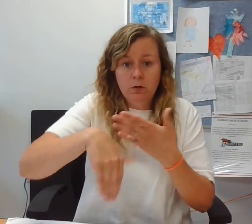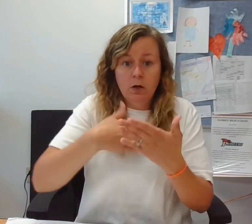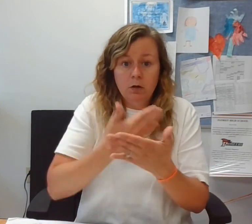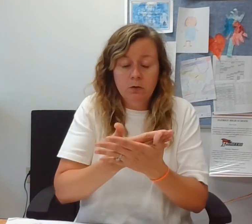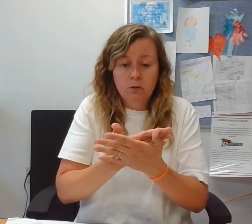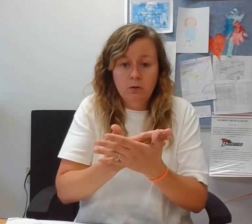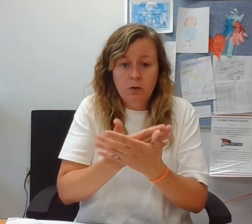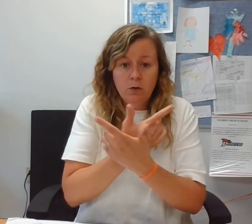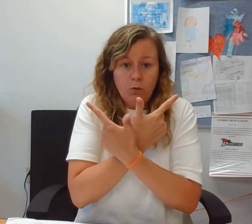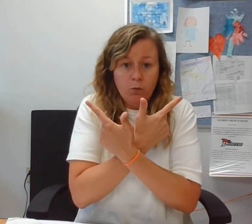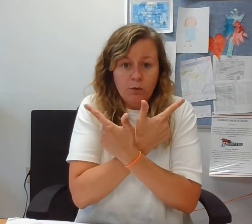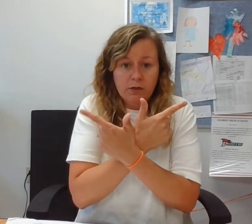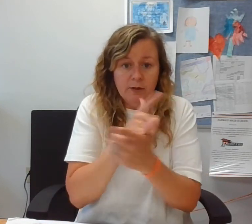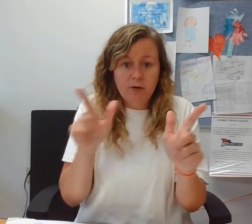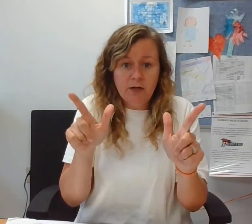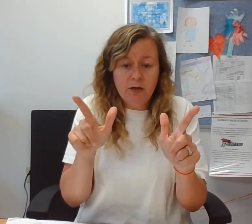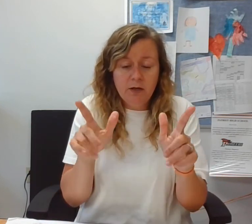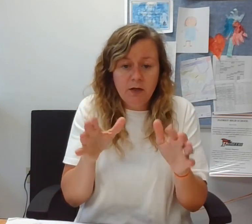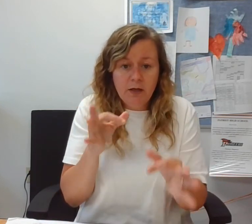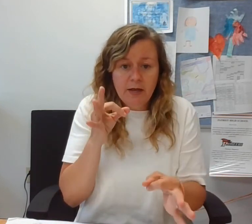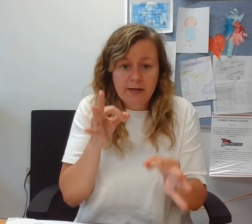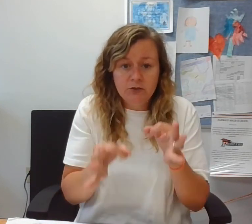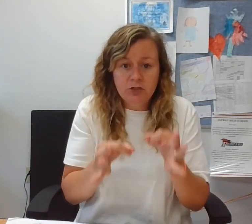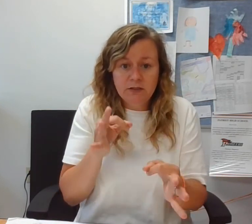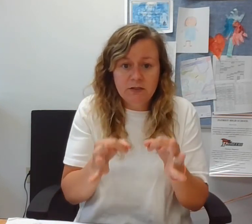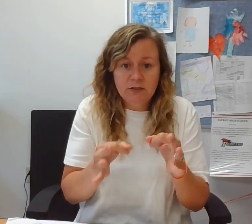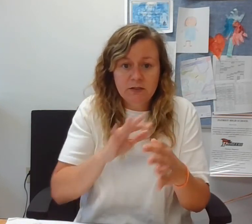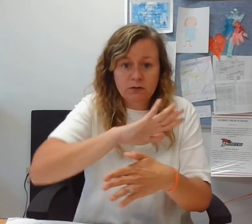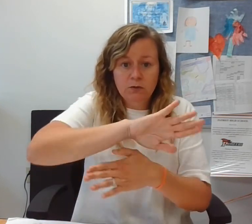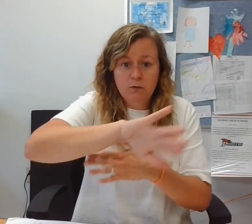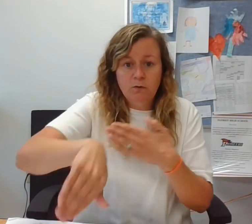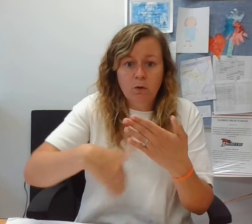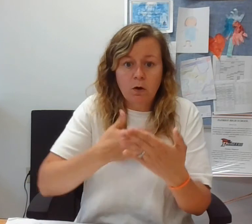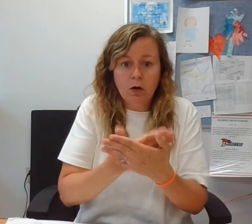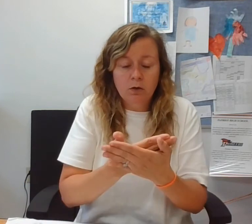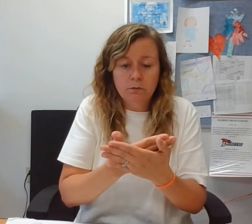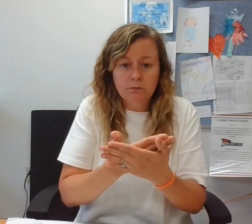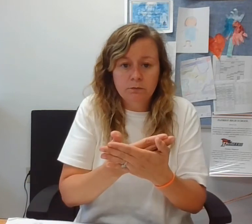All. With liberty and justice for all.